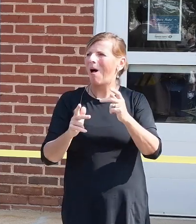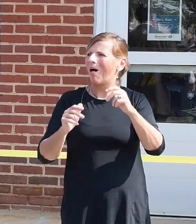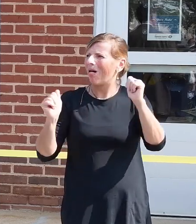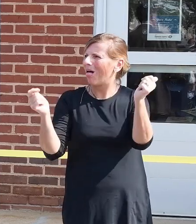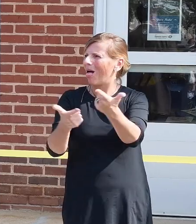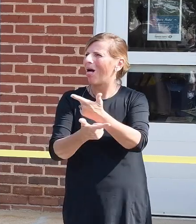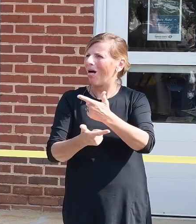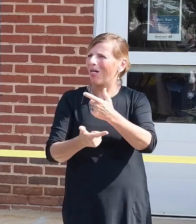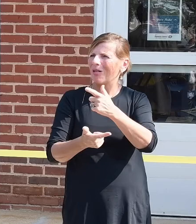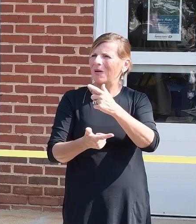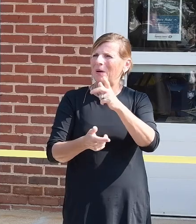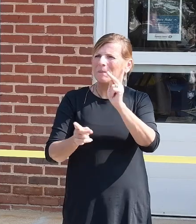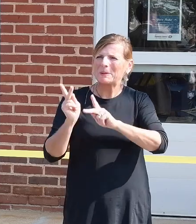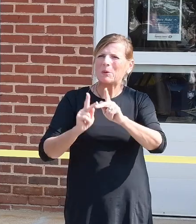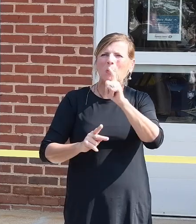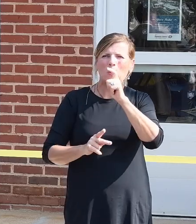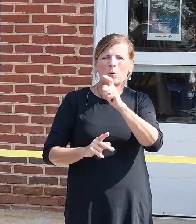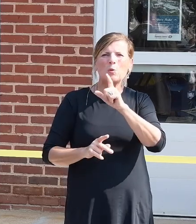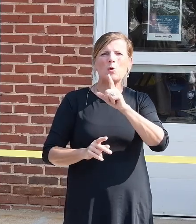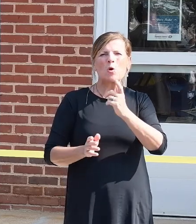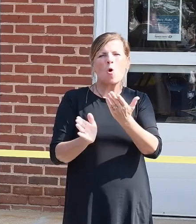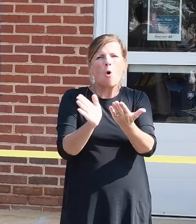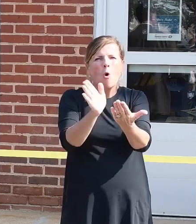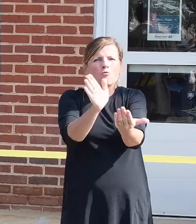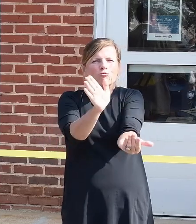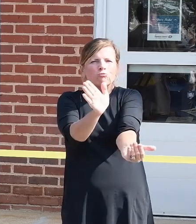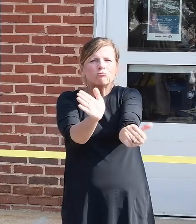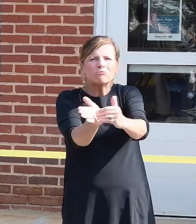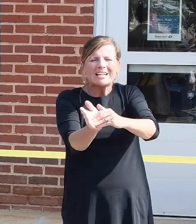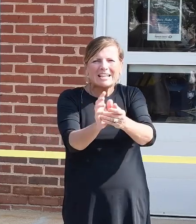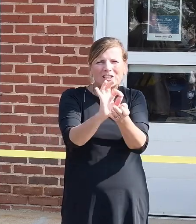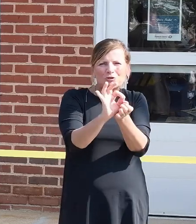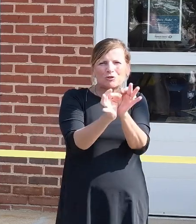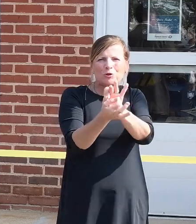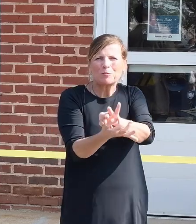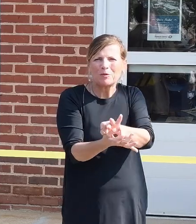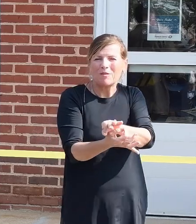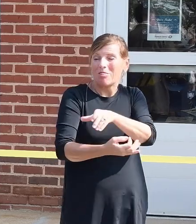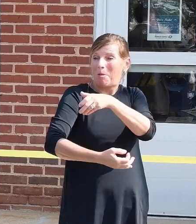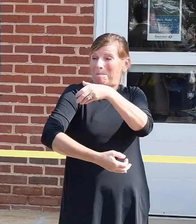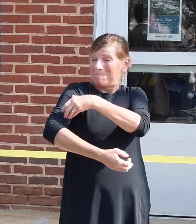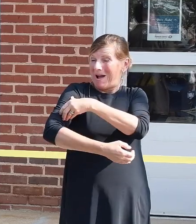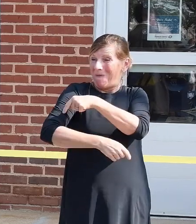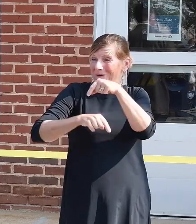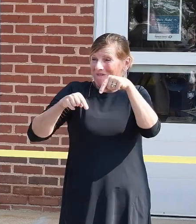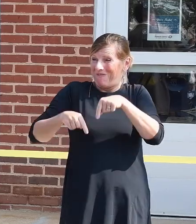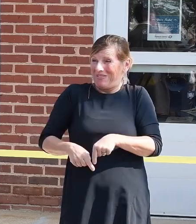reinterpreted this, the power of this place, channeled it,